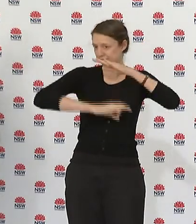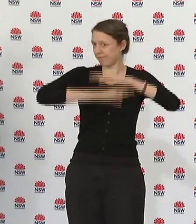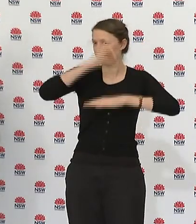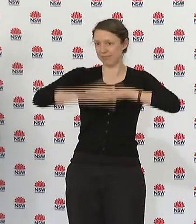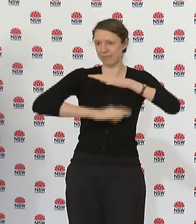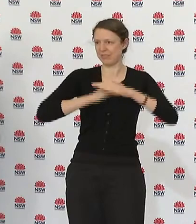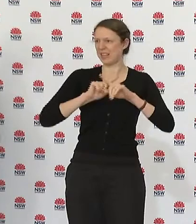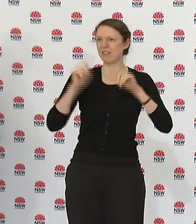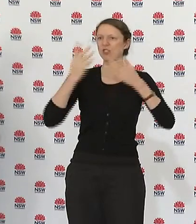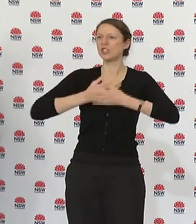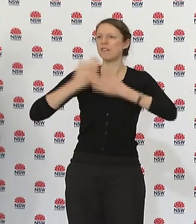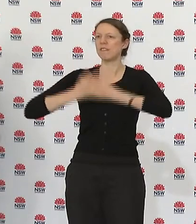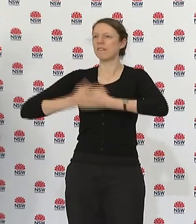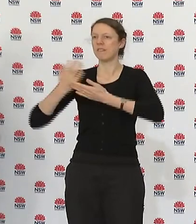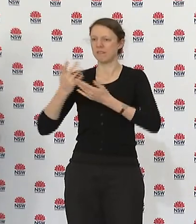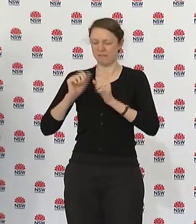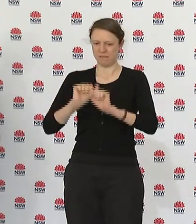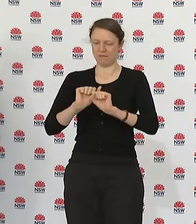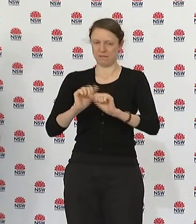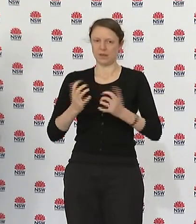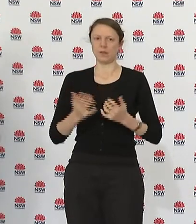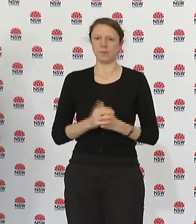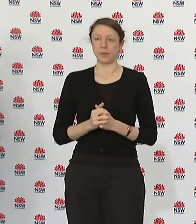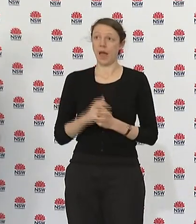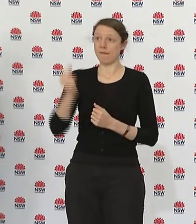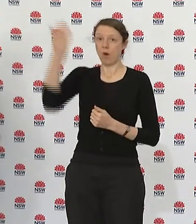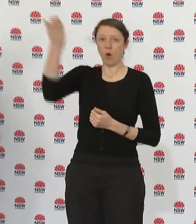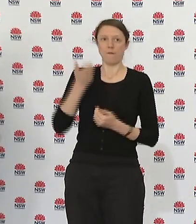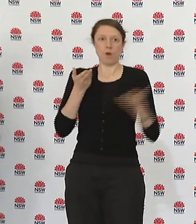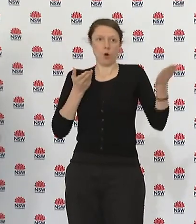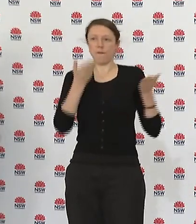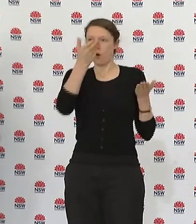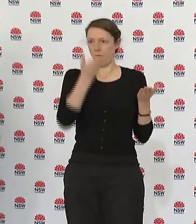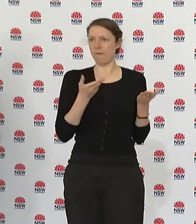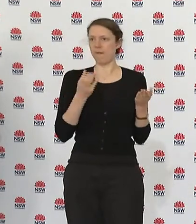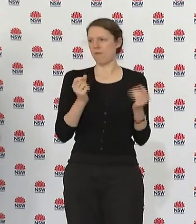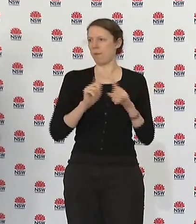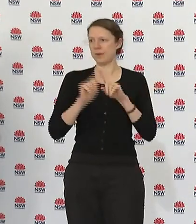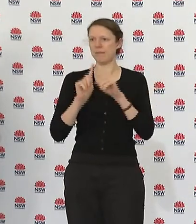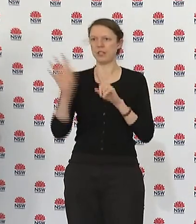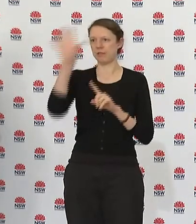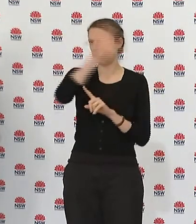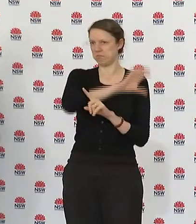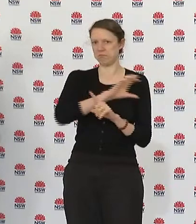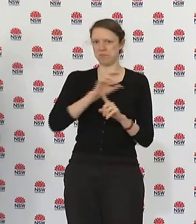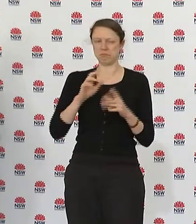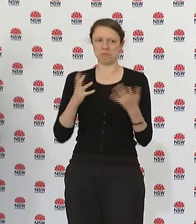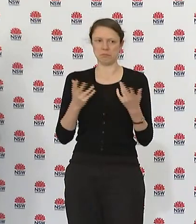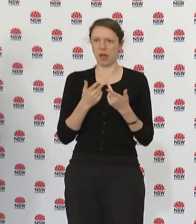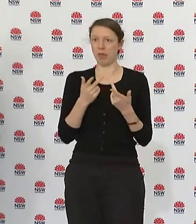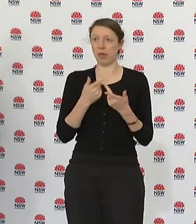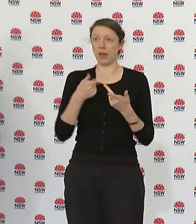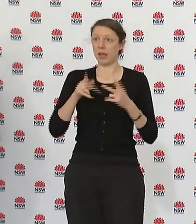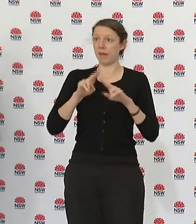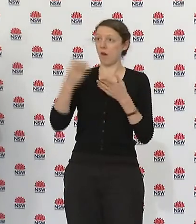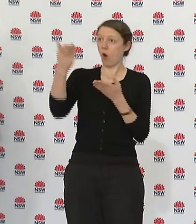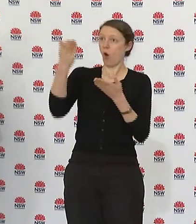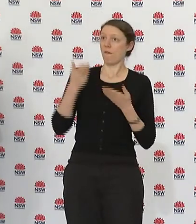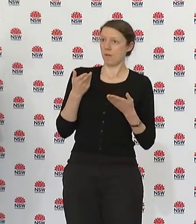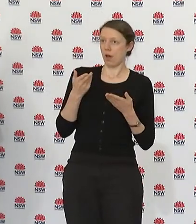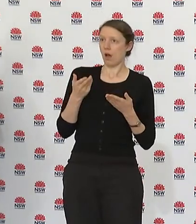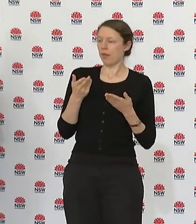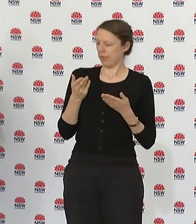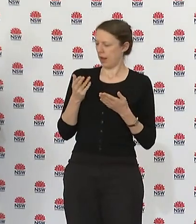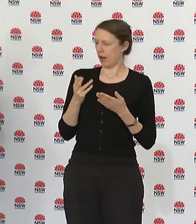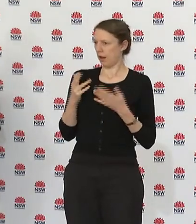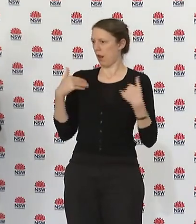number of different jurisdictions, and happily we'll be accepting whatever health decides is